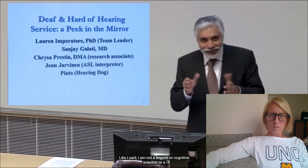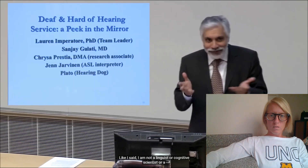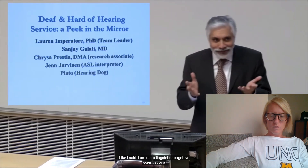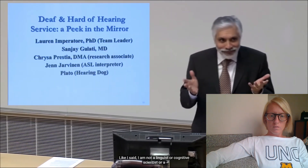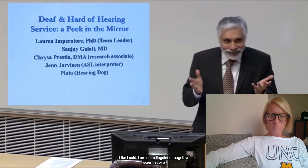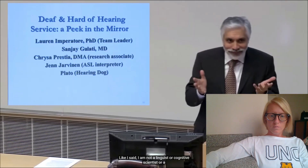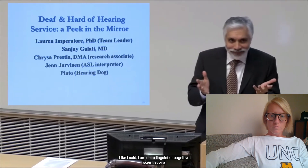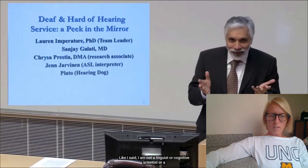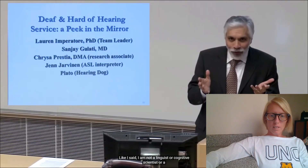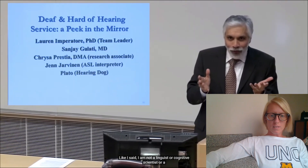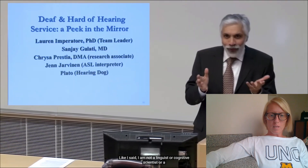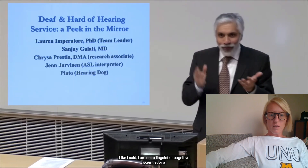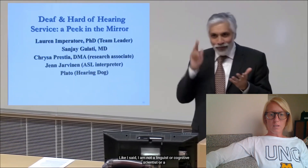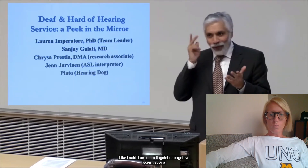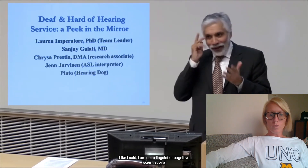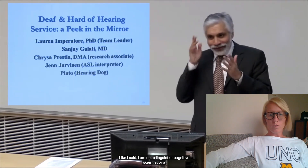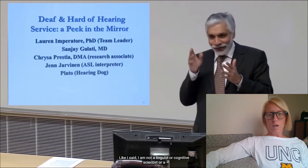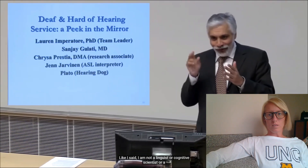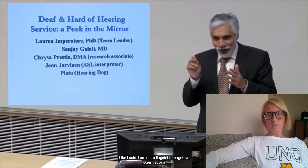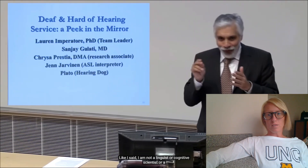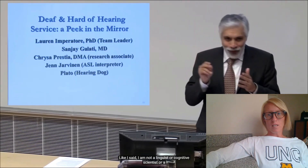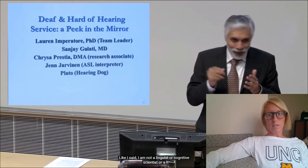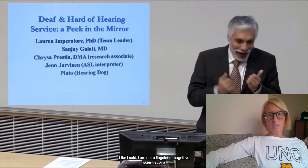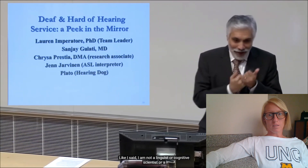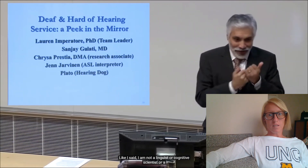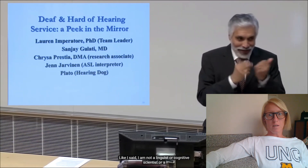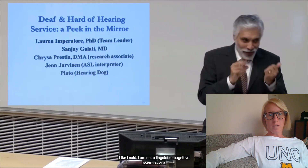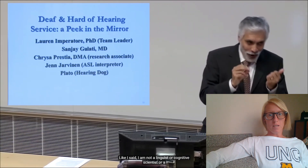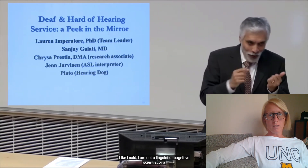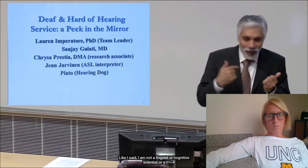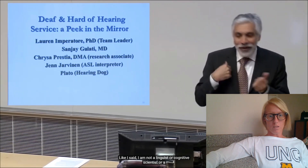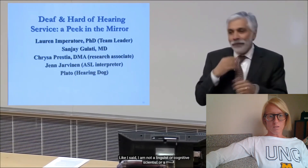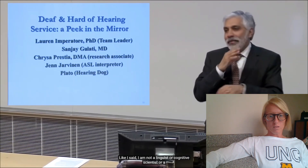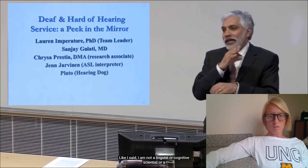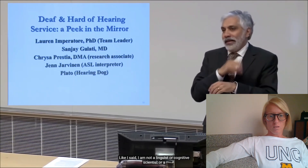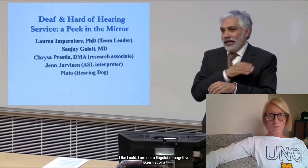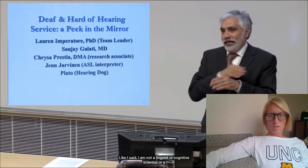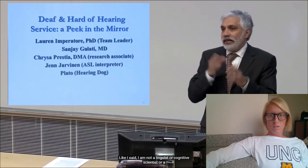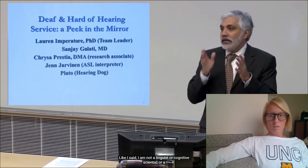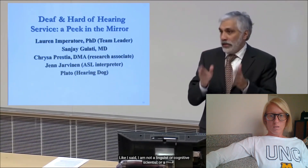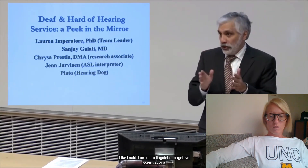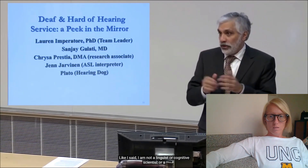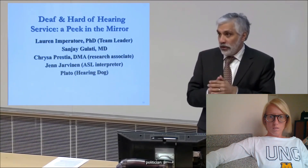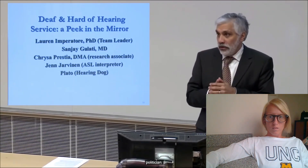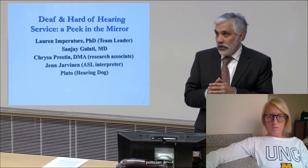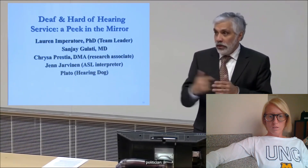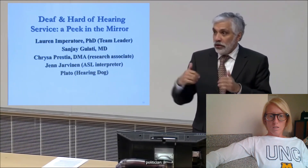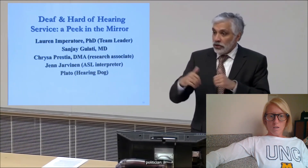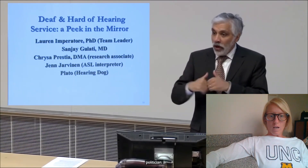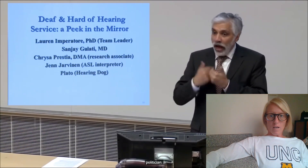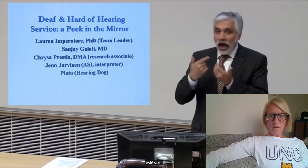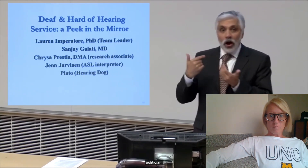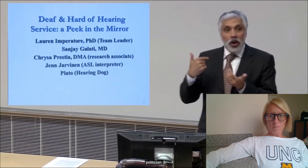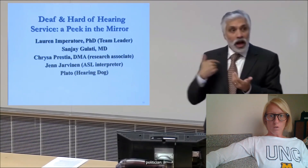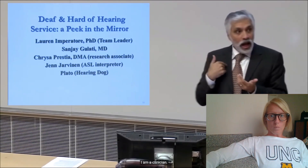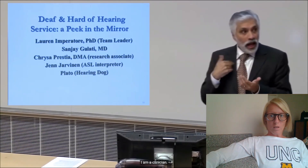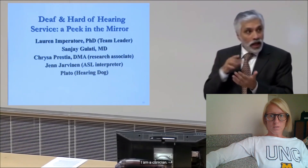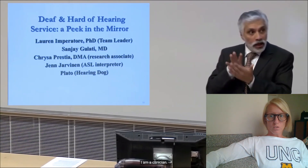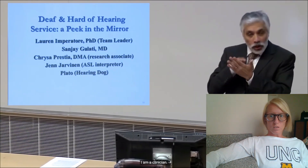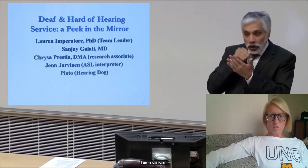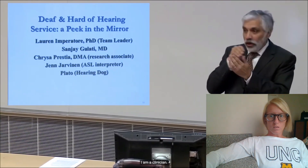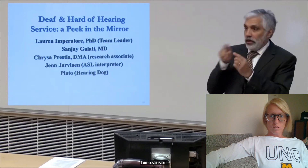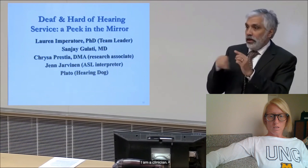Like I said, I'm not a Like I said, I'm not a linguist linguist or cognitive scientist or a politician. I'm a clinician.